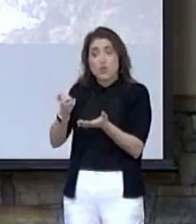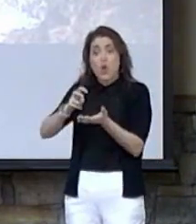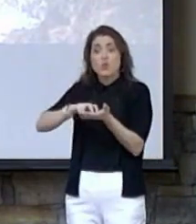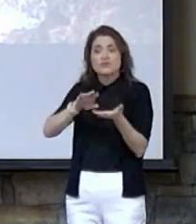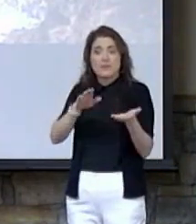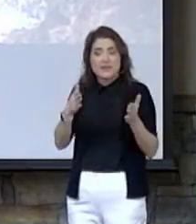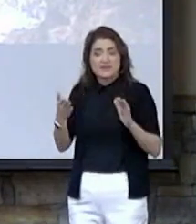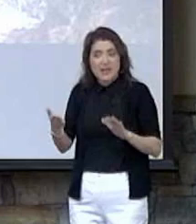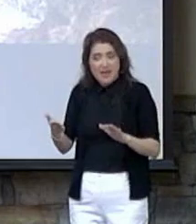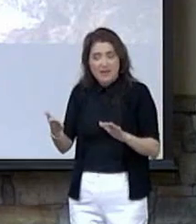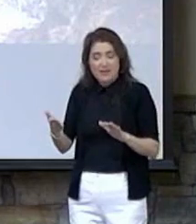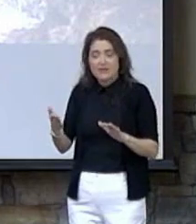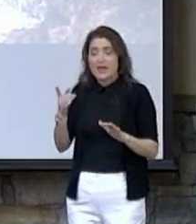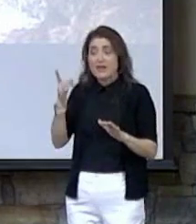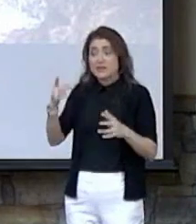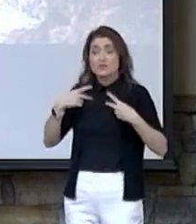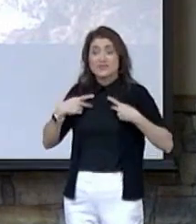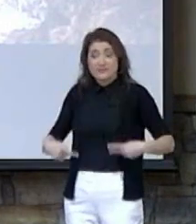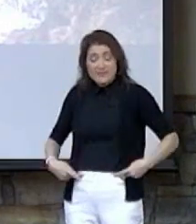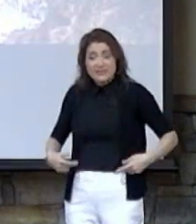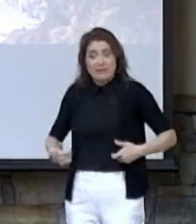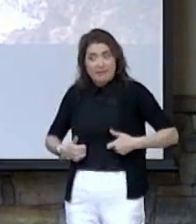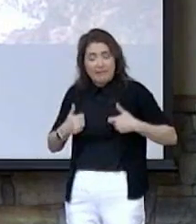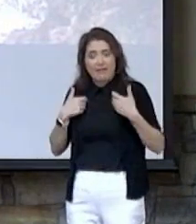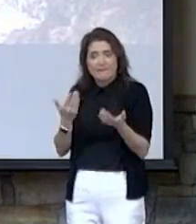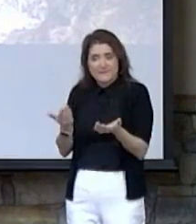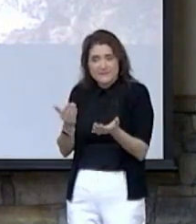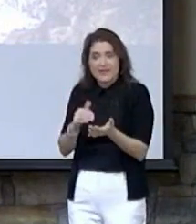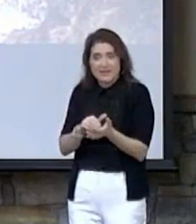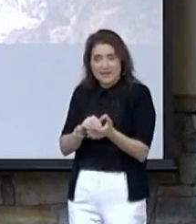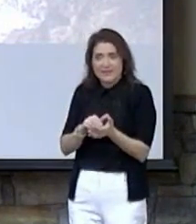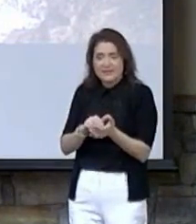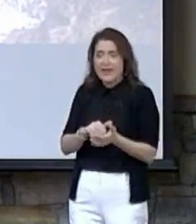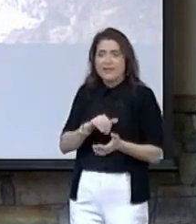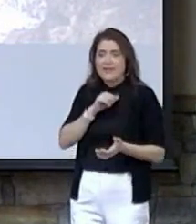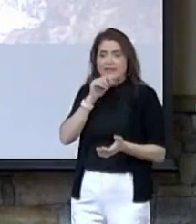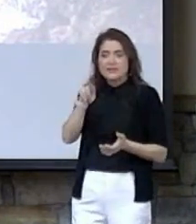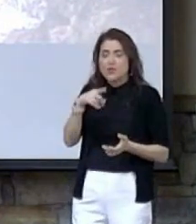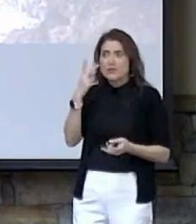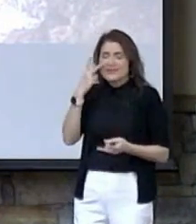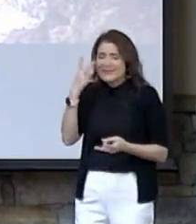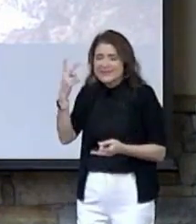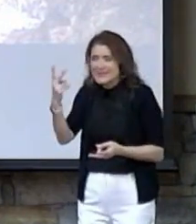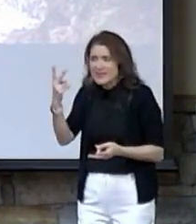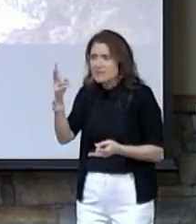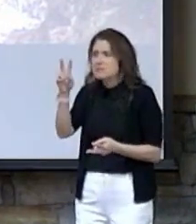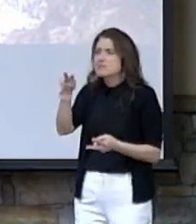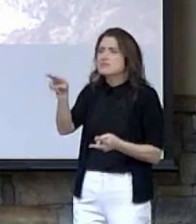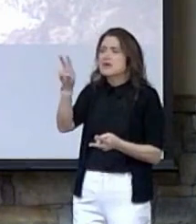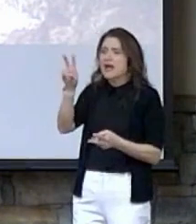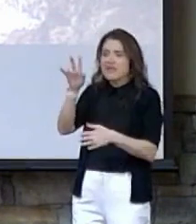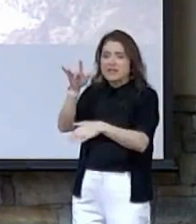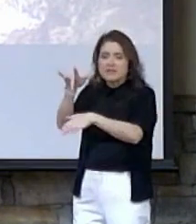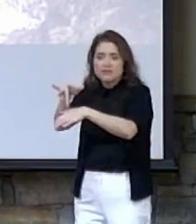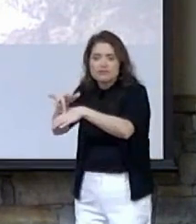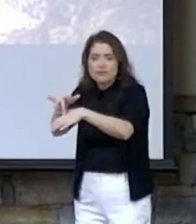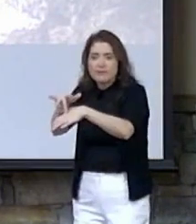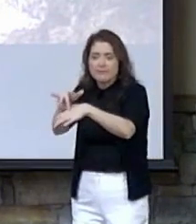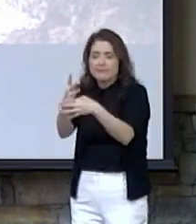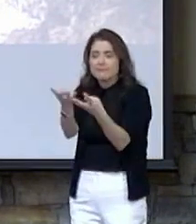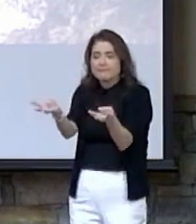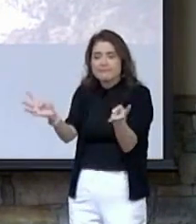that he was physically alive again. You see, they didn't just see him, they touched him. They ate with